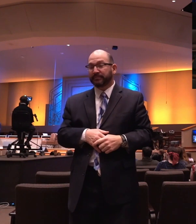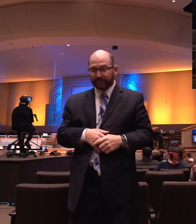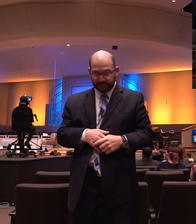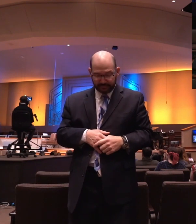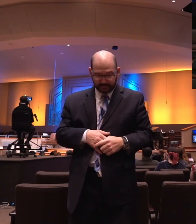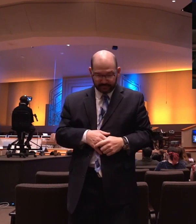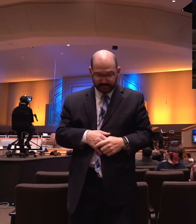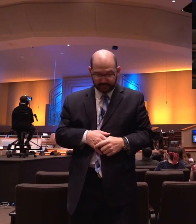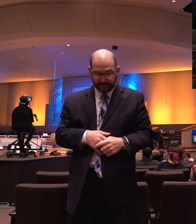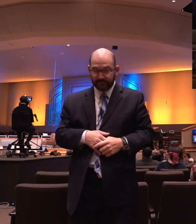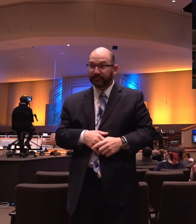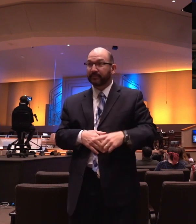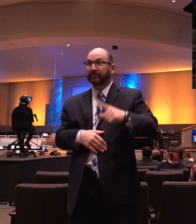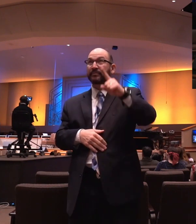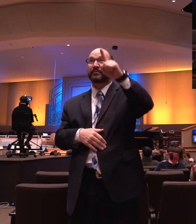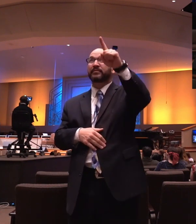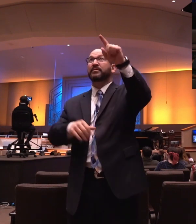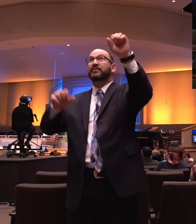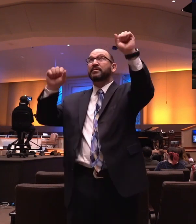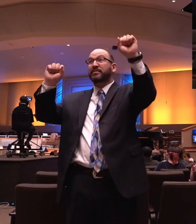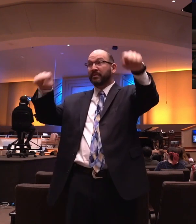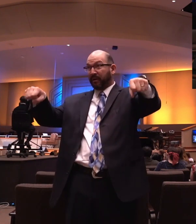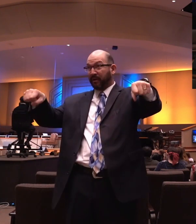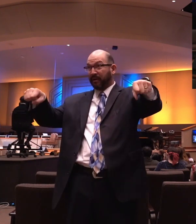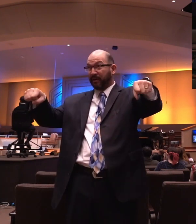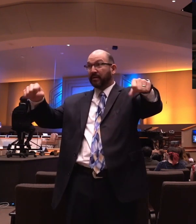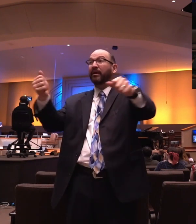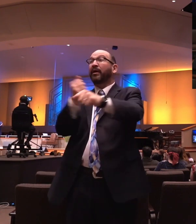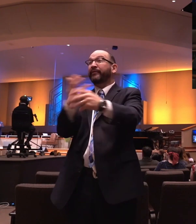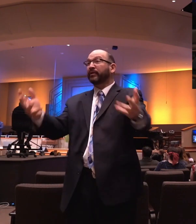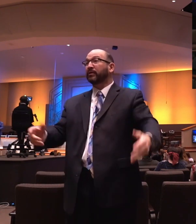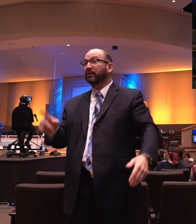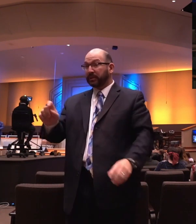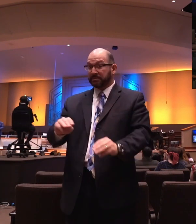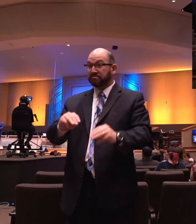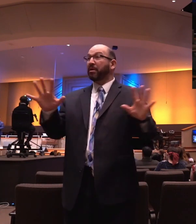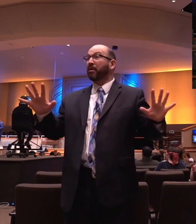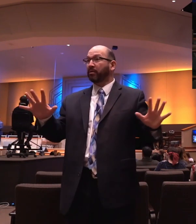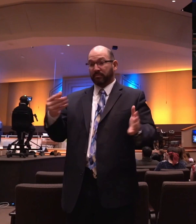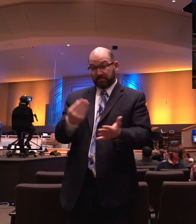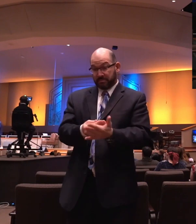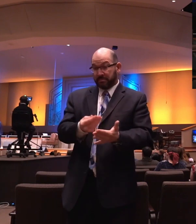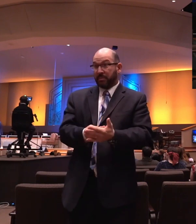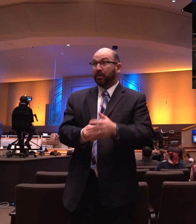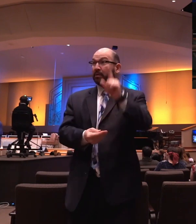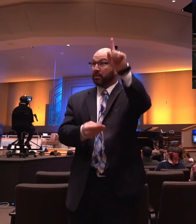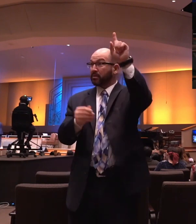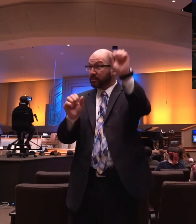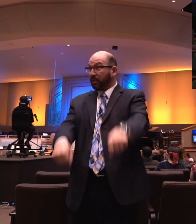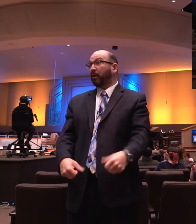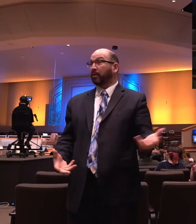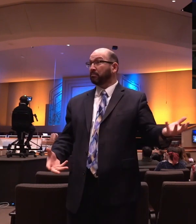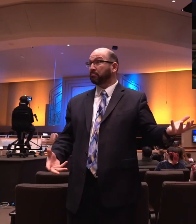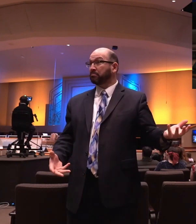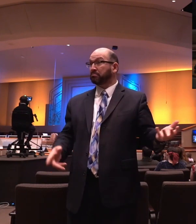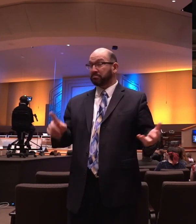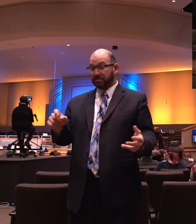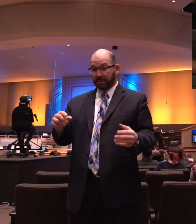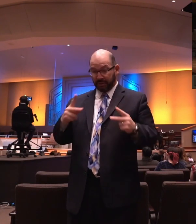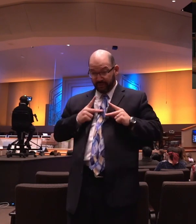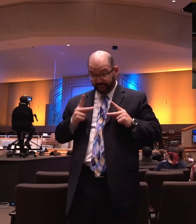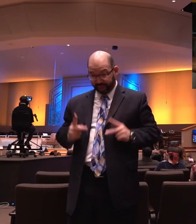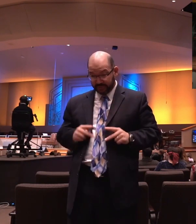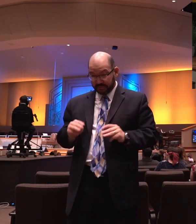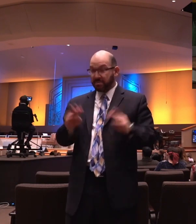You know, God can do anything. You need a miracle financially? God can do that. You need a miracle physically?